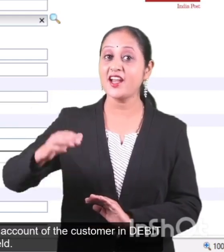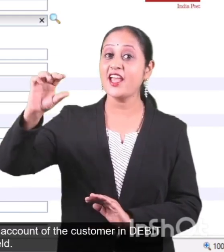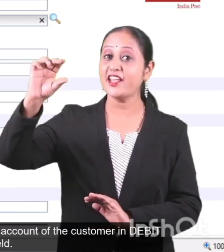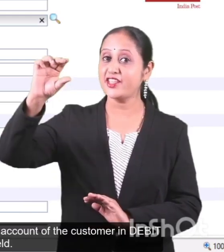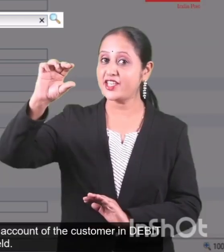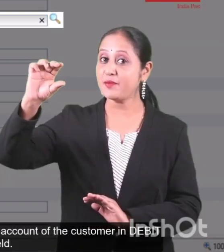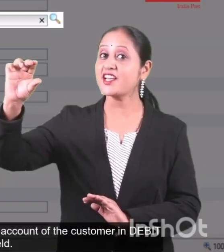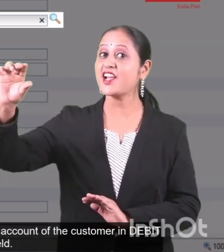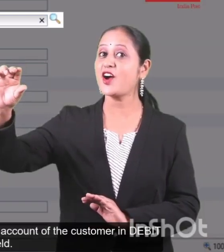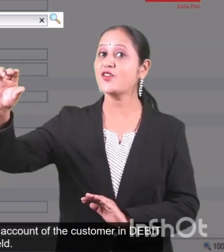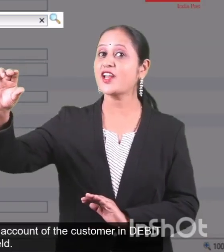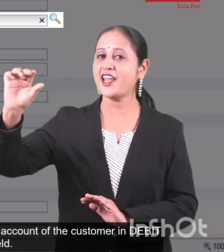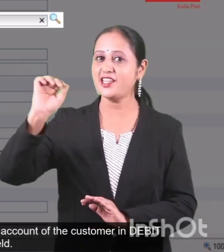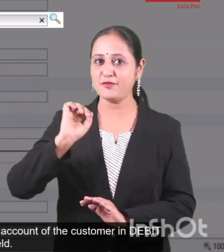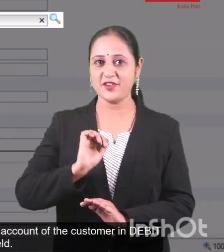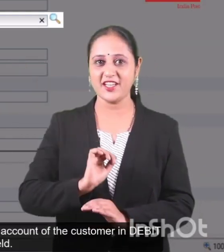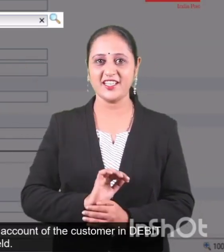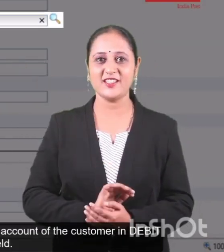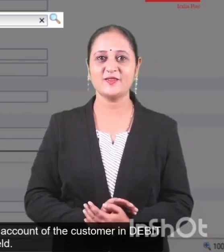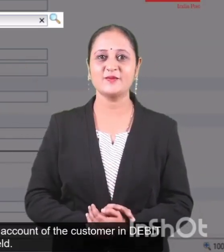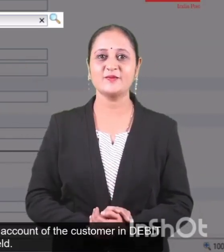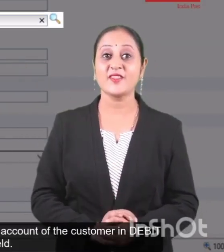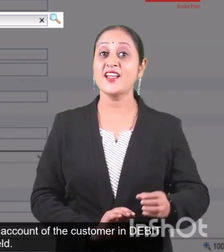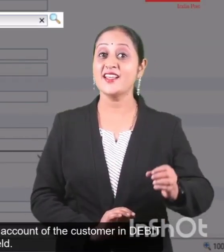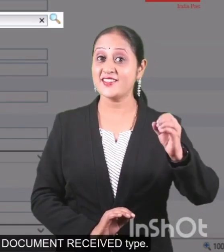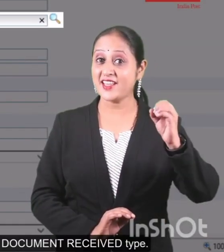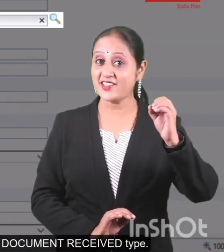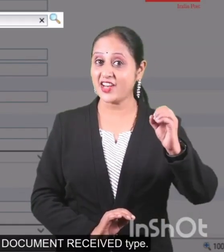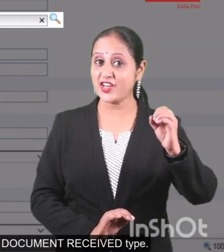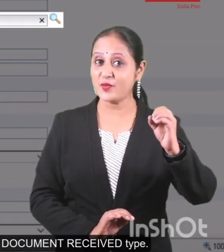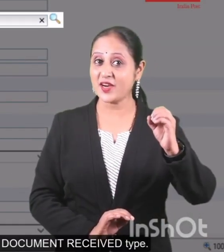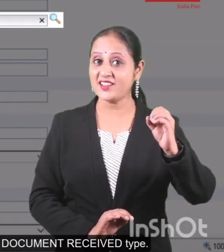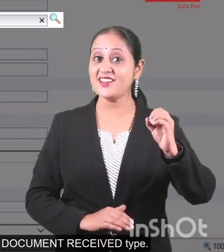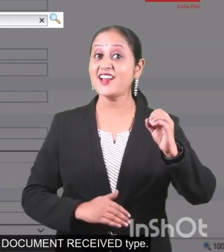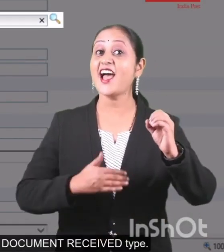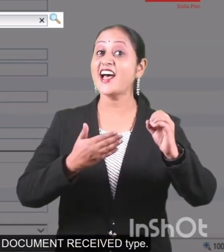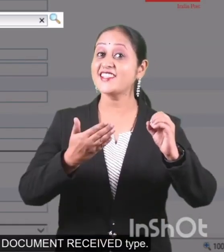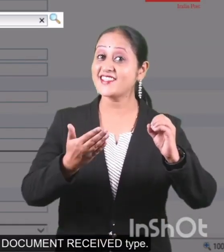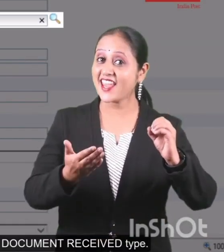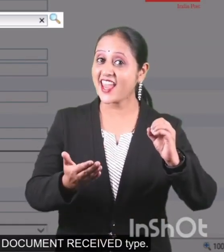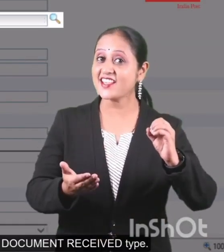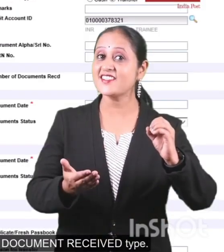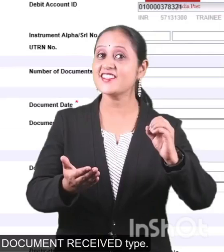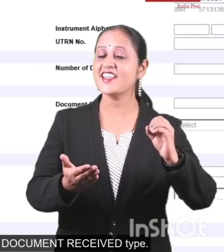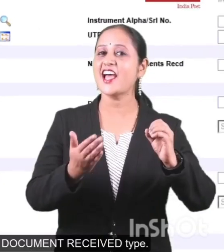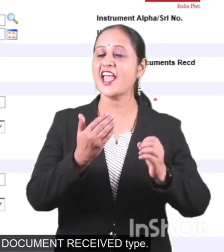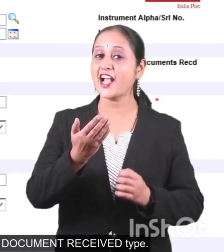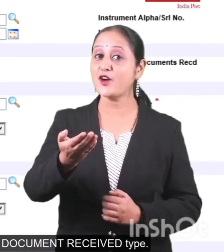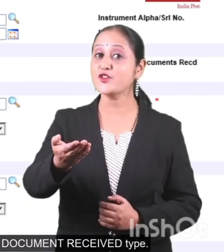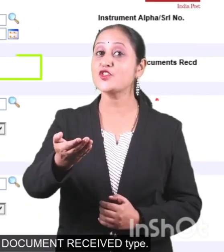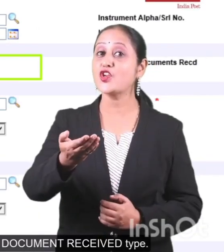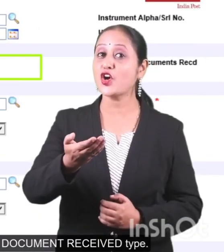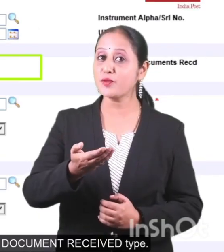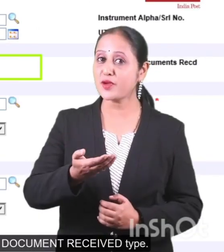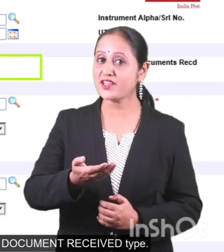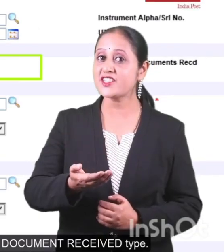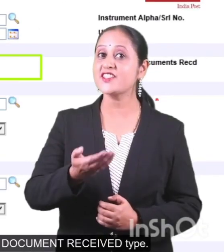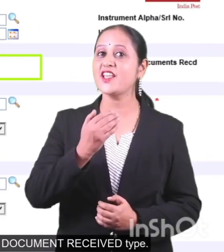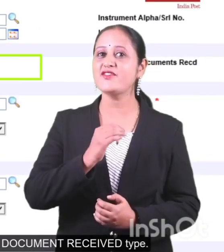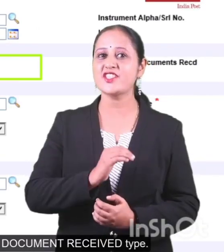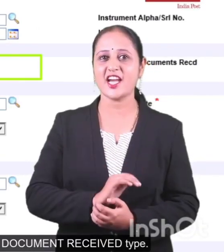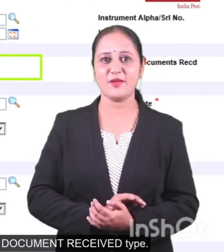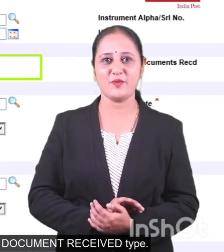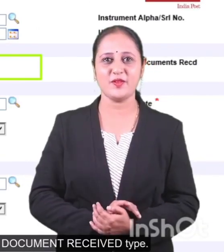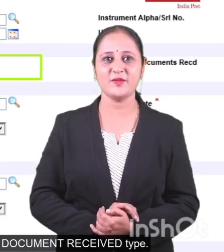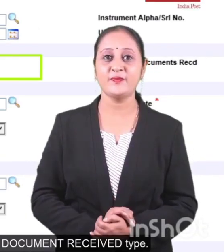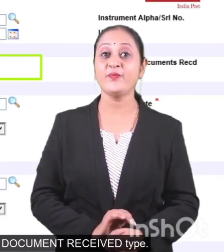the customer in the debit account ID field. Set the radio button as Yes in the account's